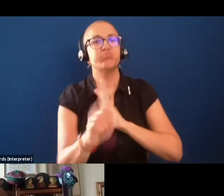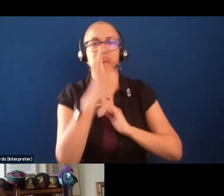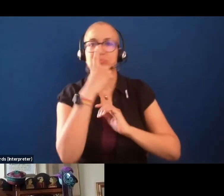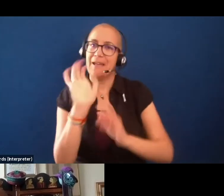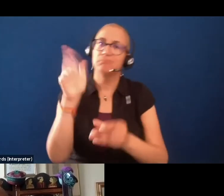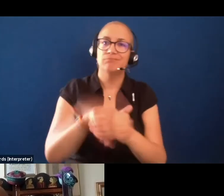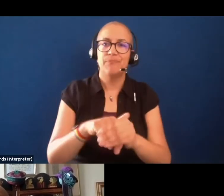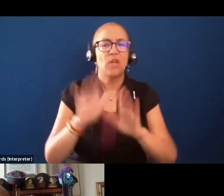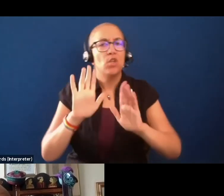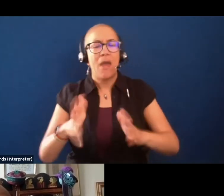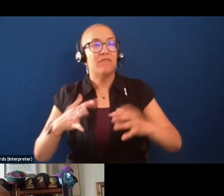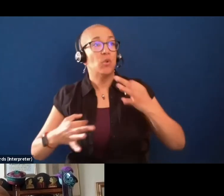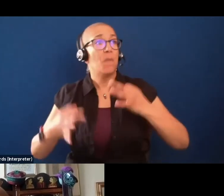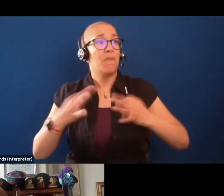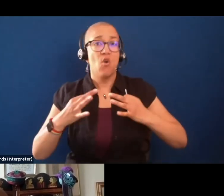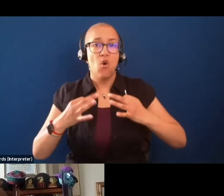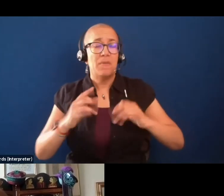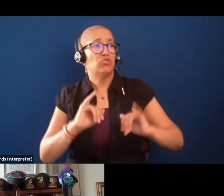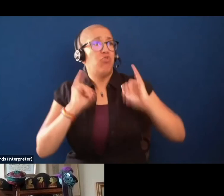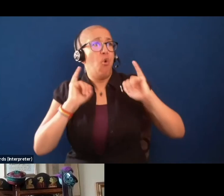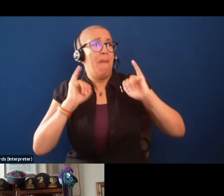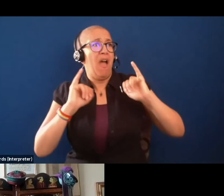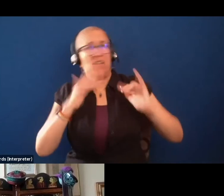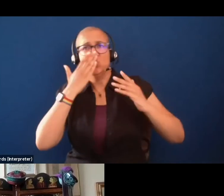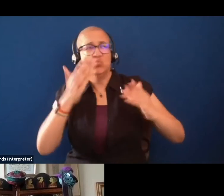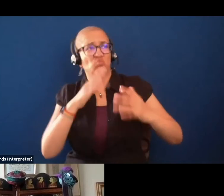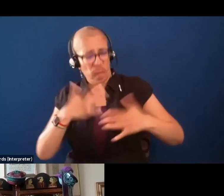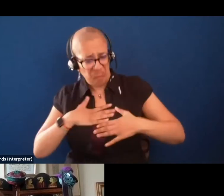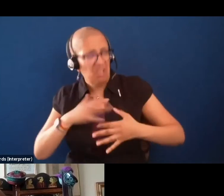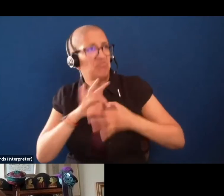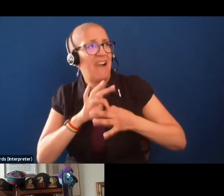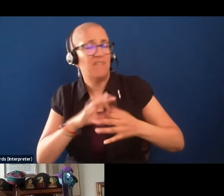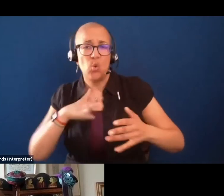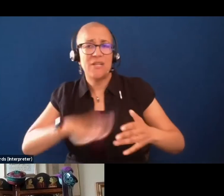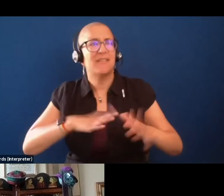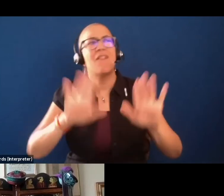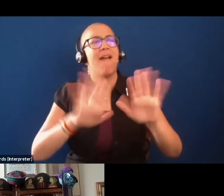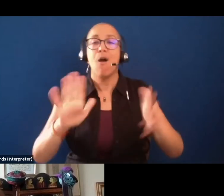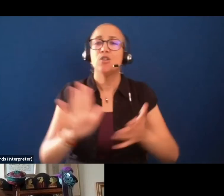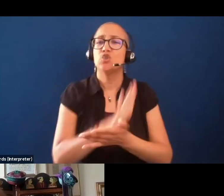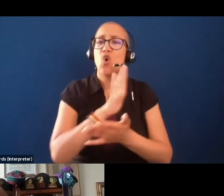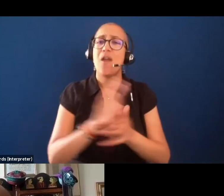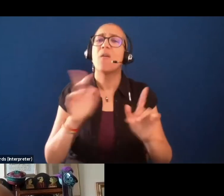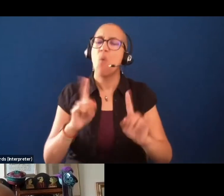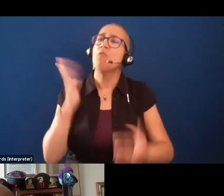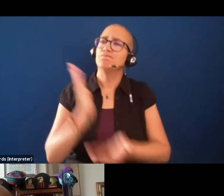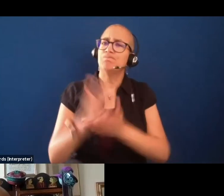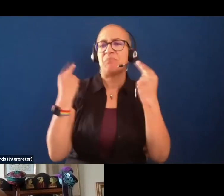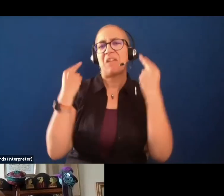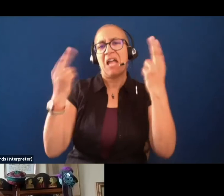perform trauma in order to be seen as relevant or necessary, where our joy is an active form of resistance.